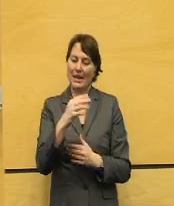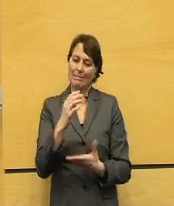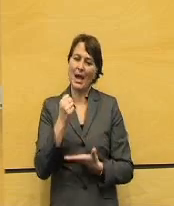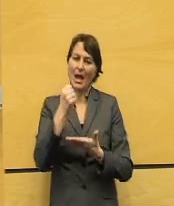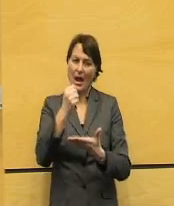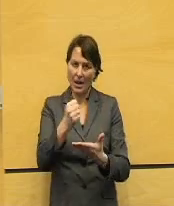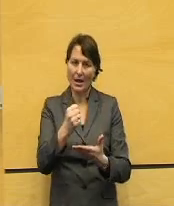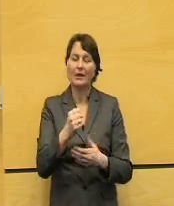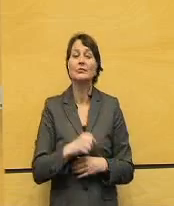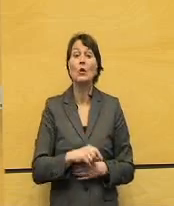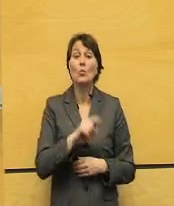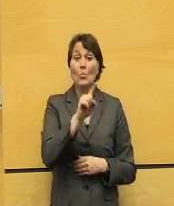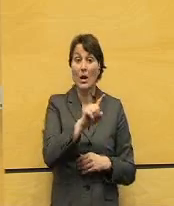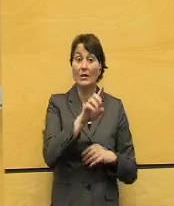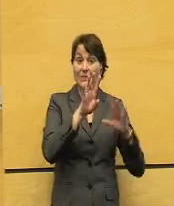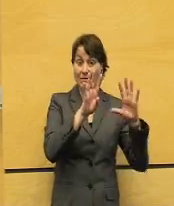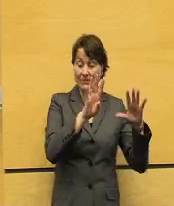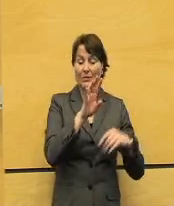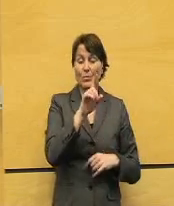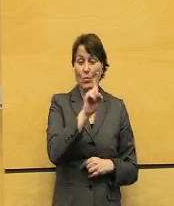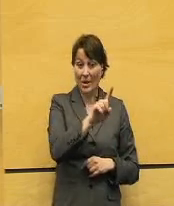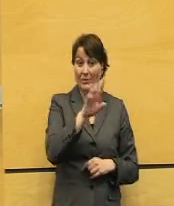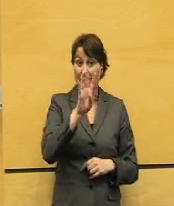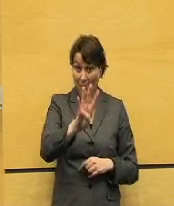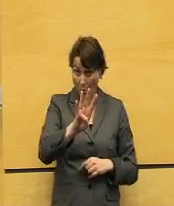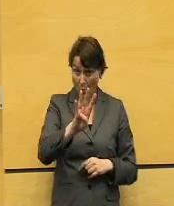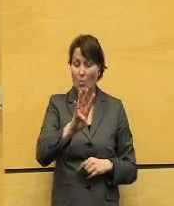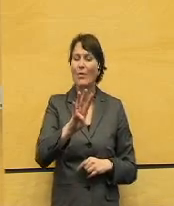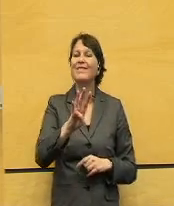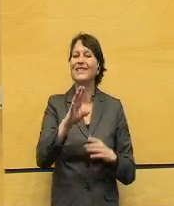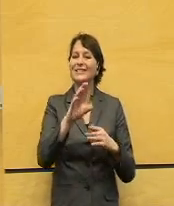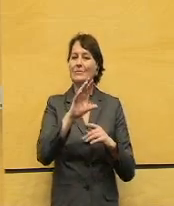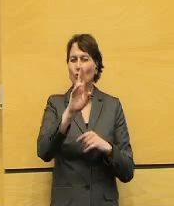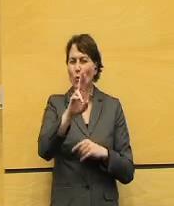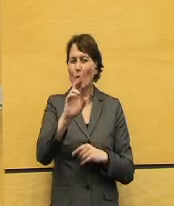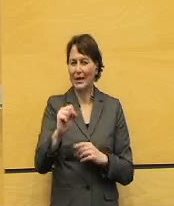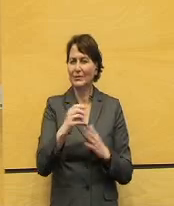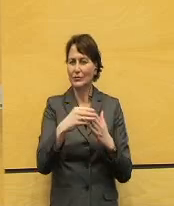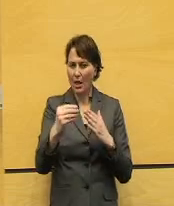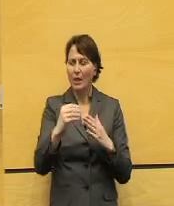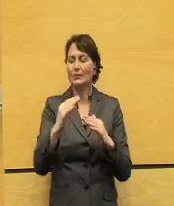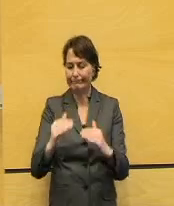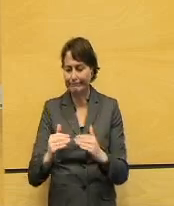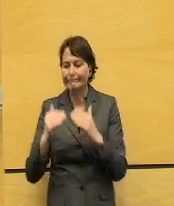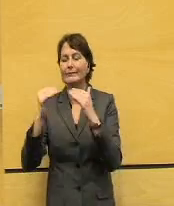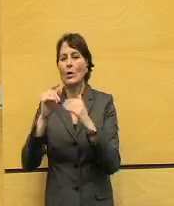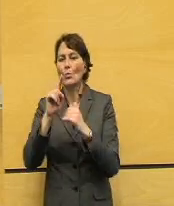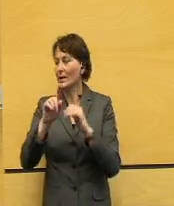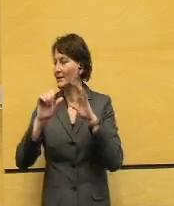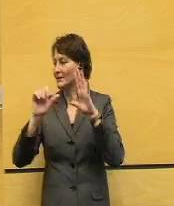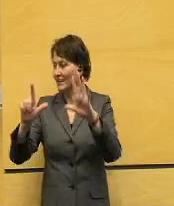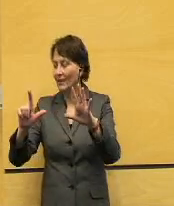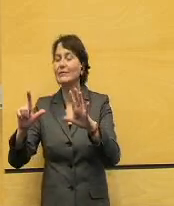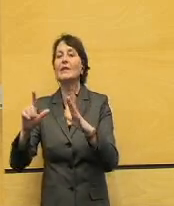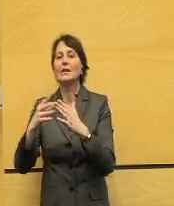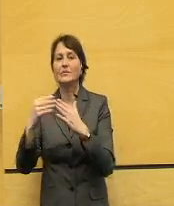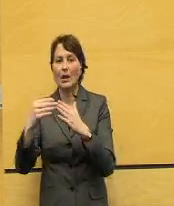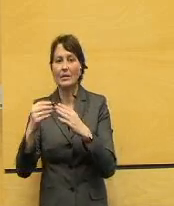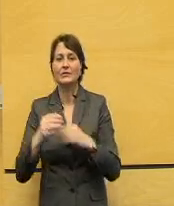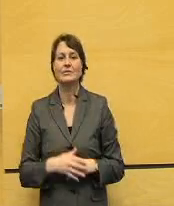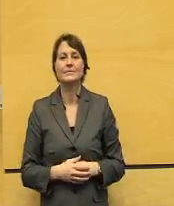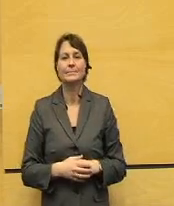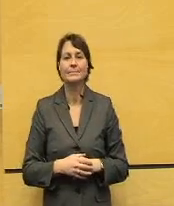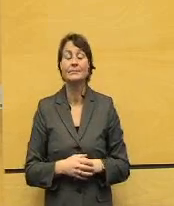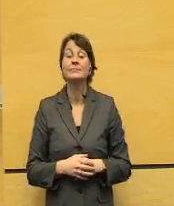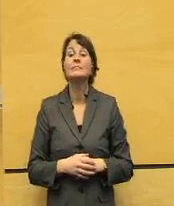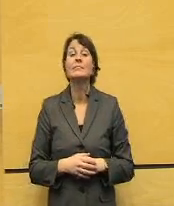to $23 per month. Out of the overall budget set aside for